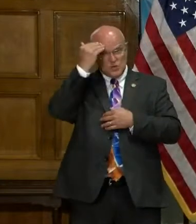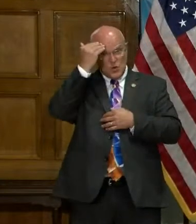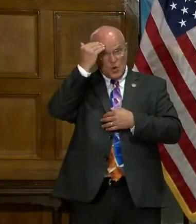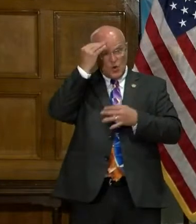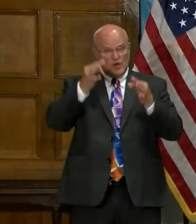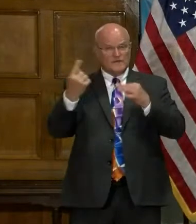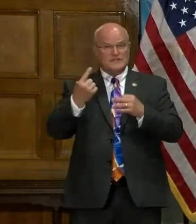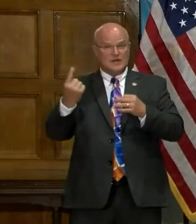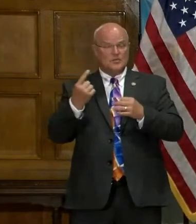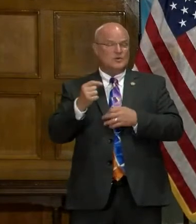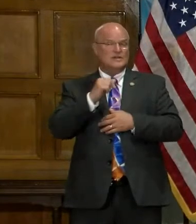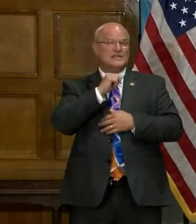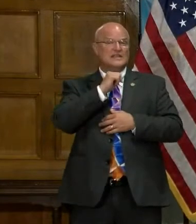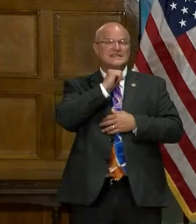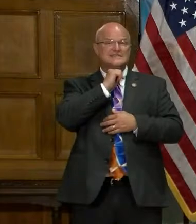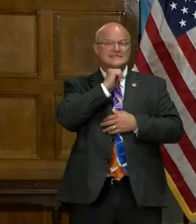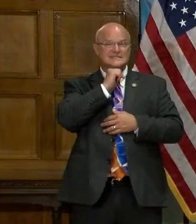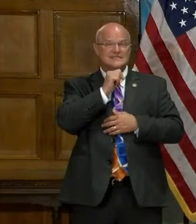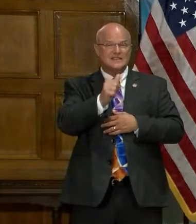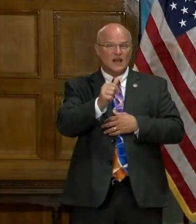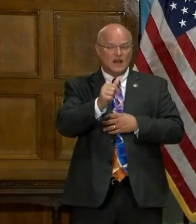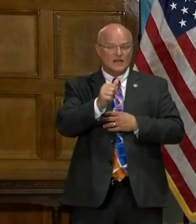Know if someone has gotten,